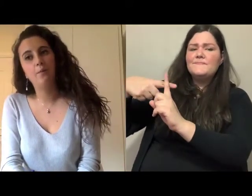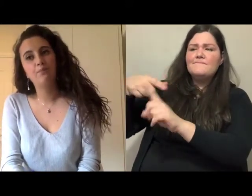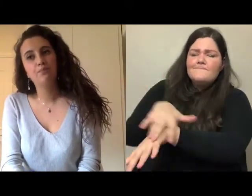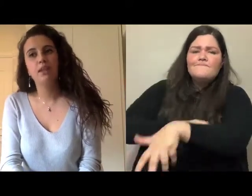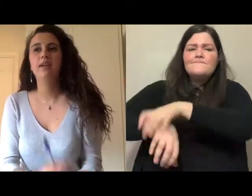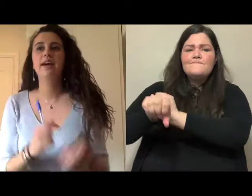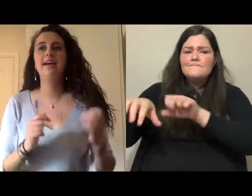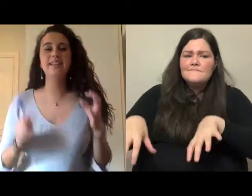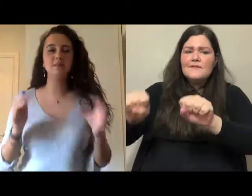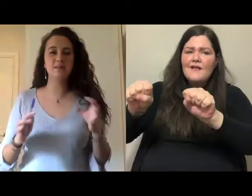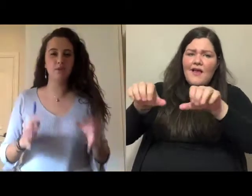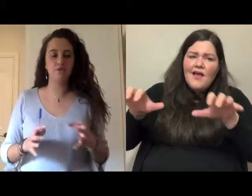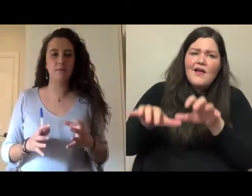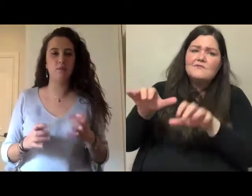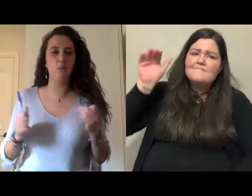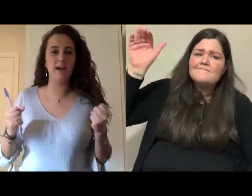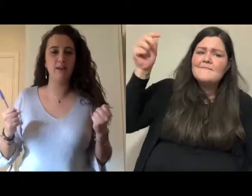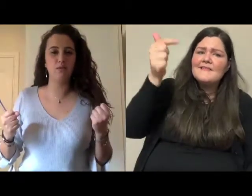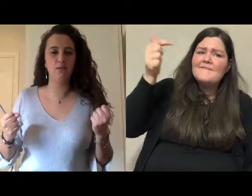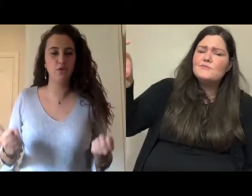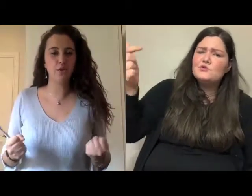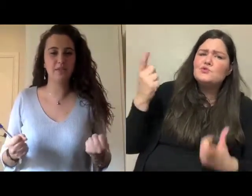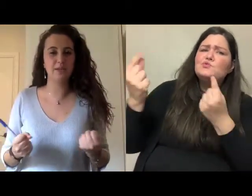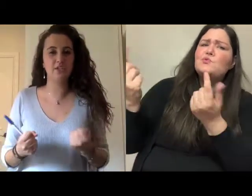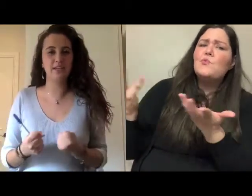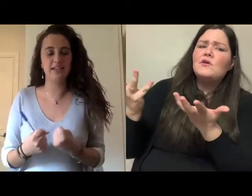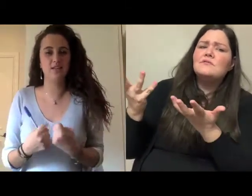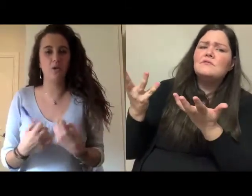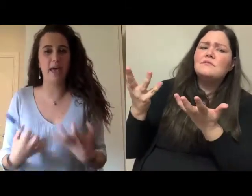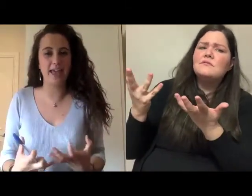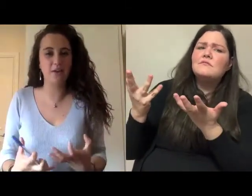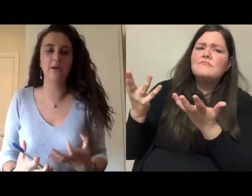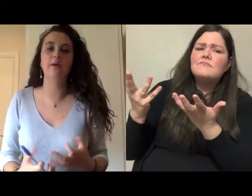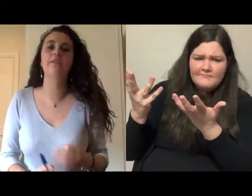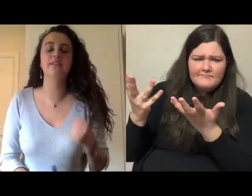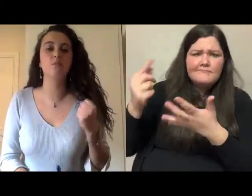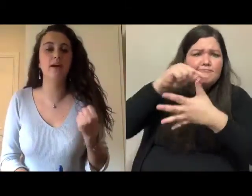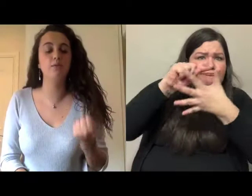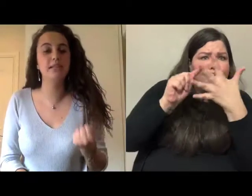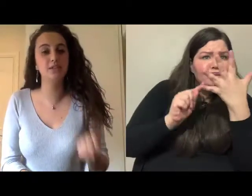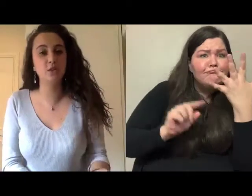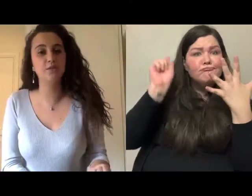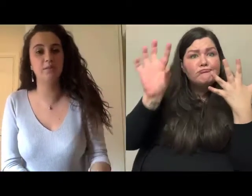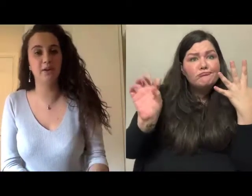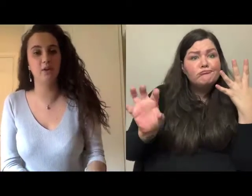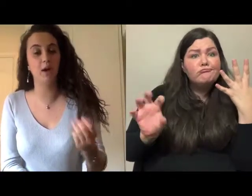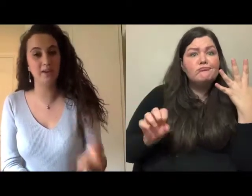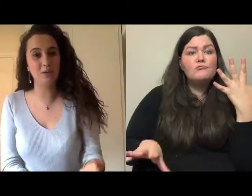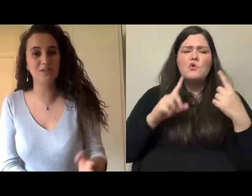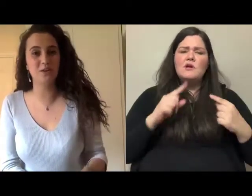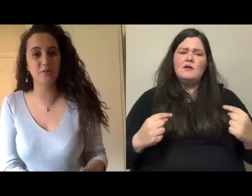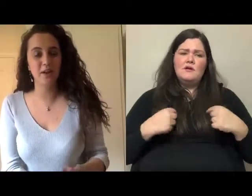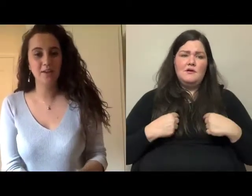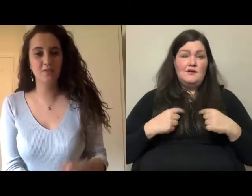now. I think it's always important to remember why the youth especially is so angry about this, and why we deserve to be heard, why